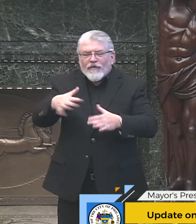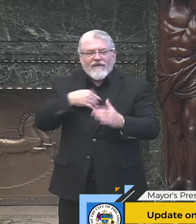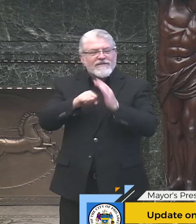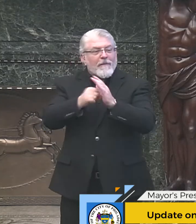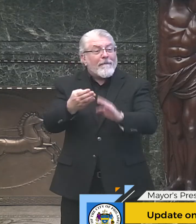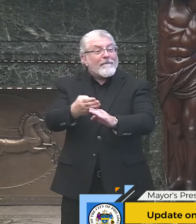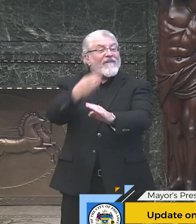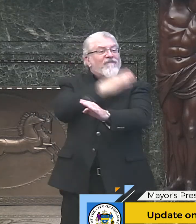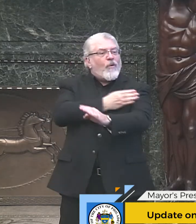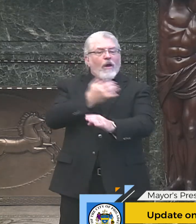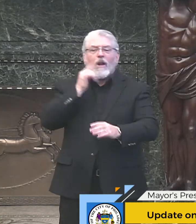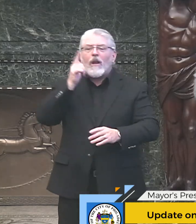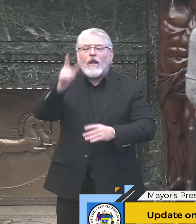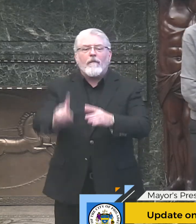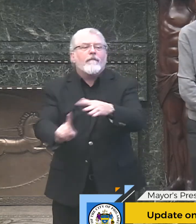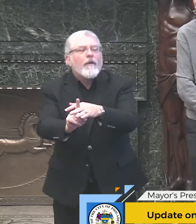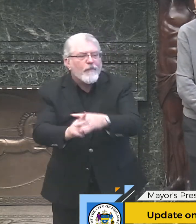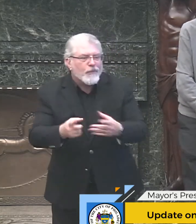Okay, thank you.